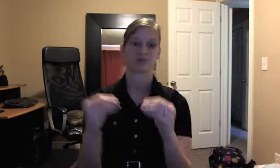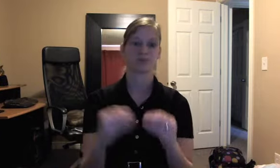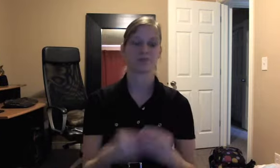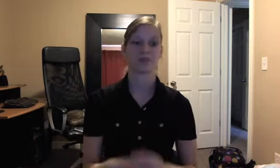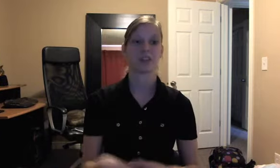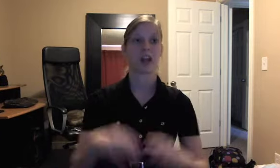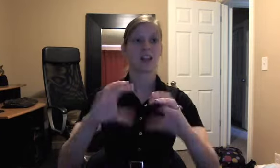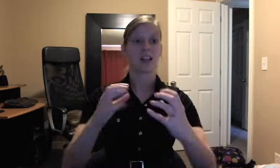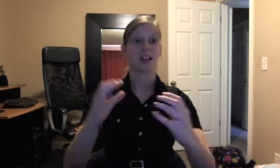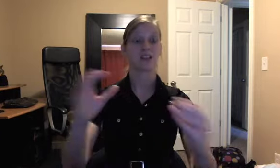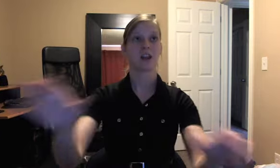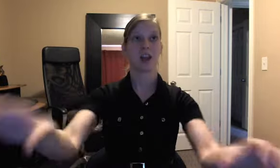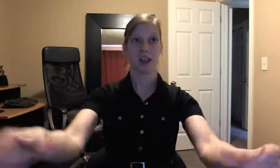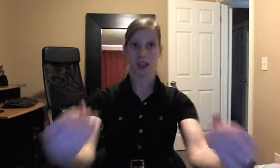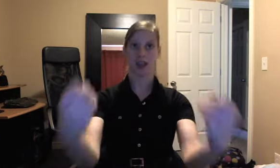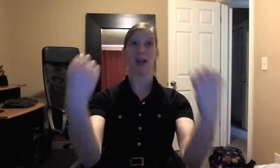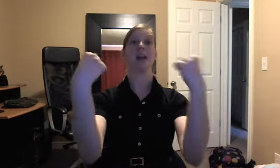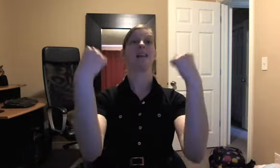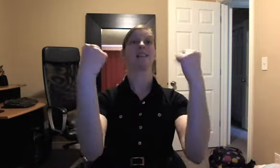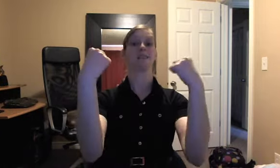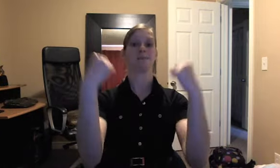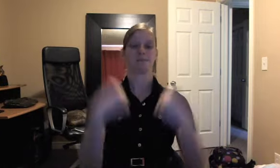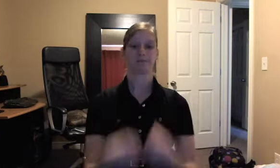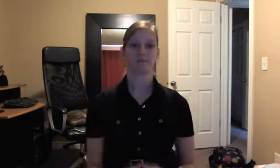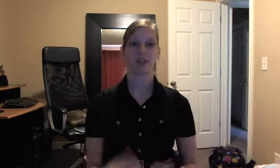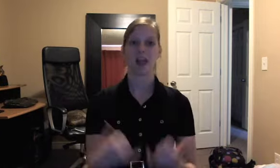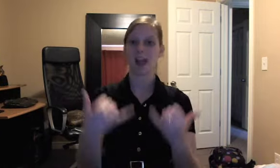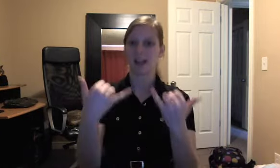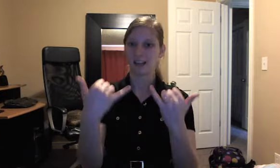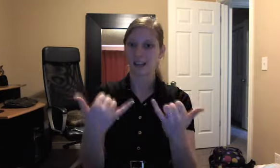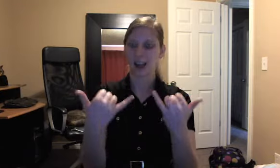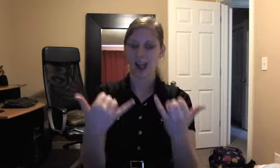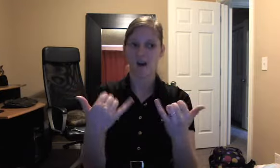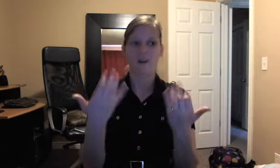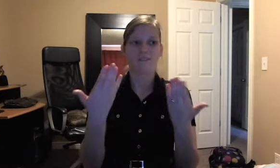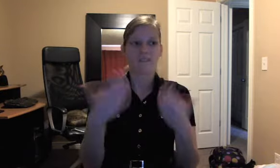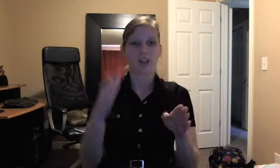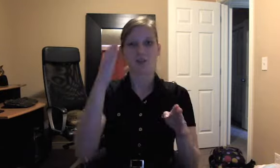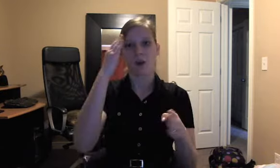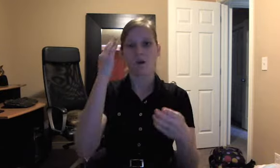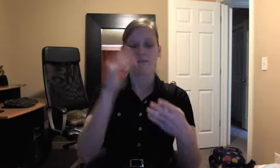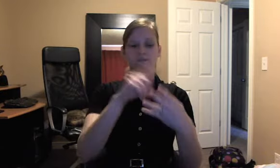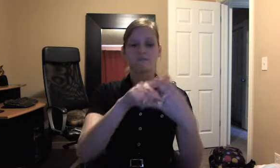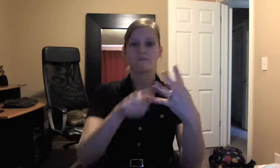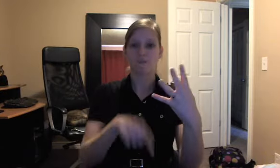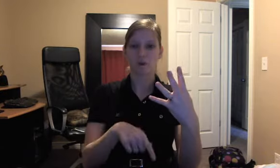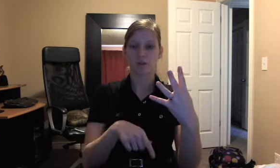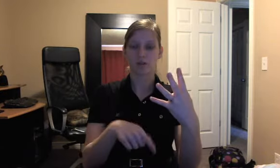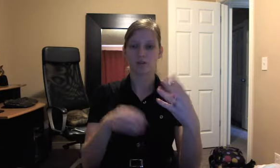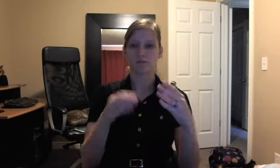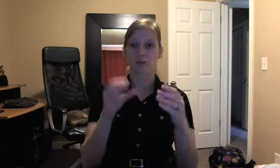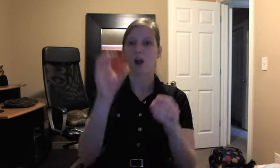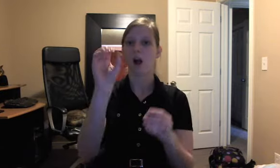Yes. Now that we know what the 4 operations are, we're going to learn a saying that will help us